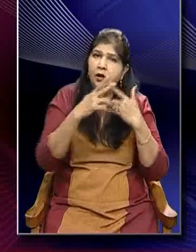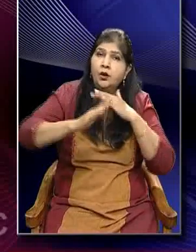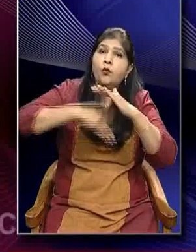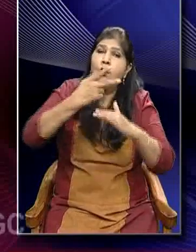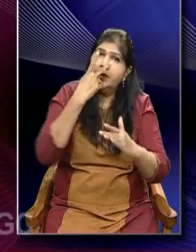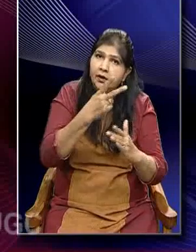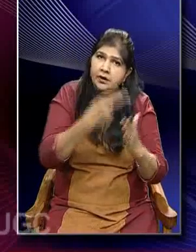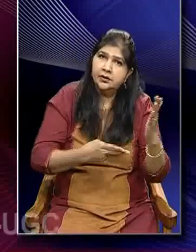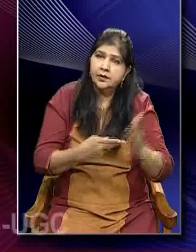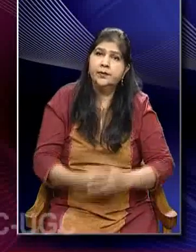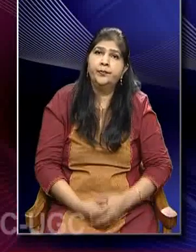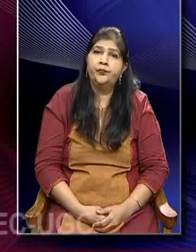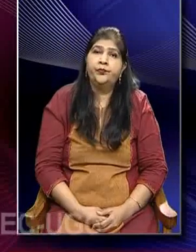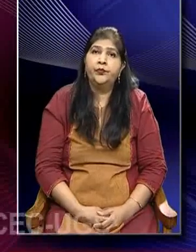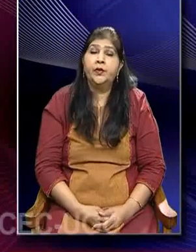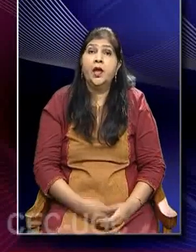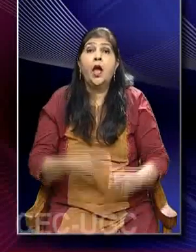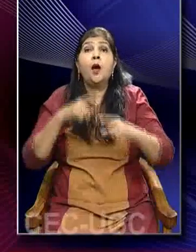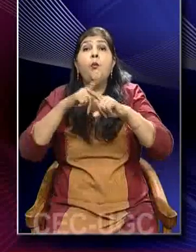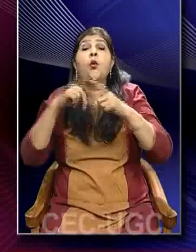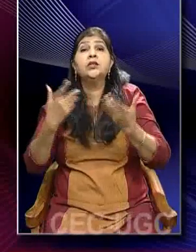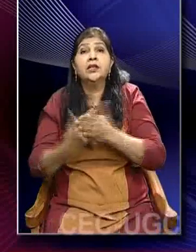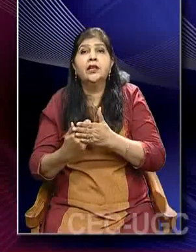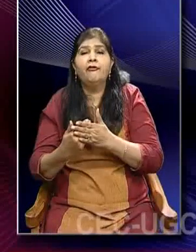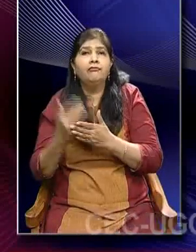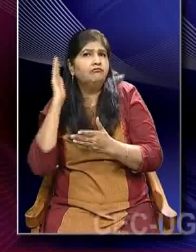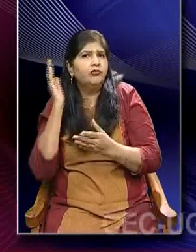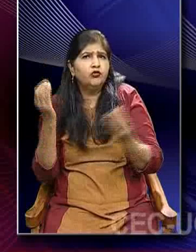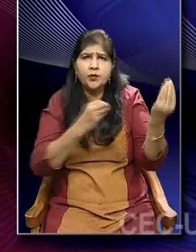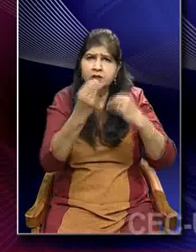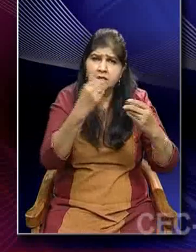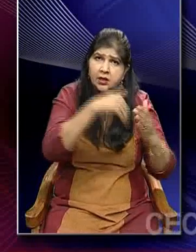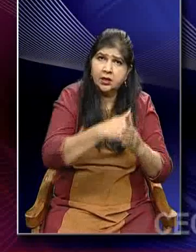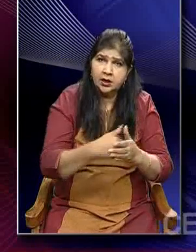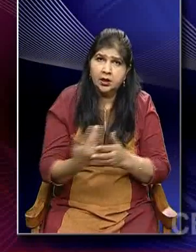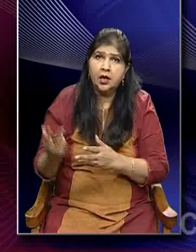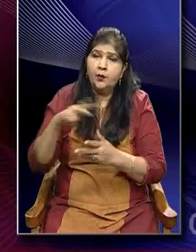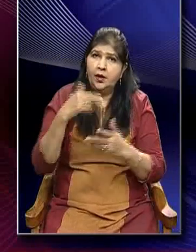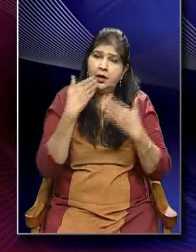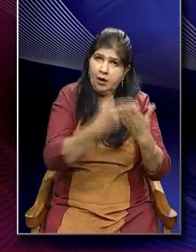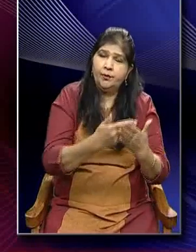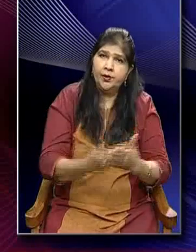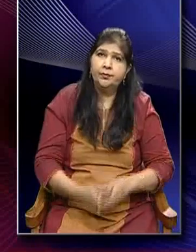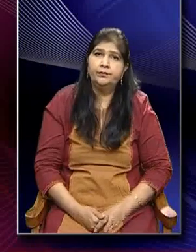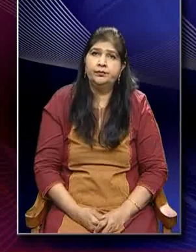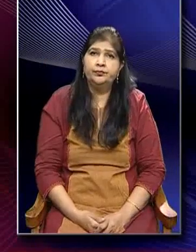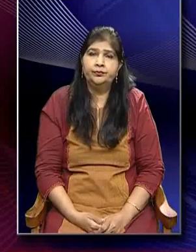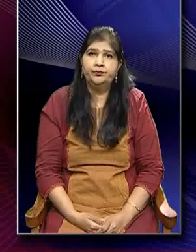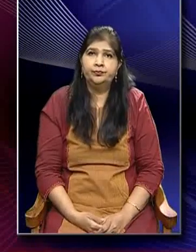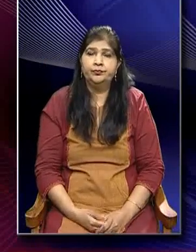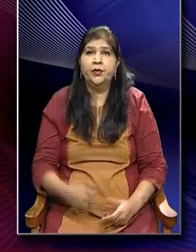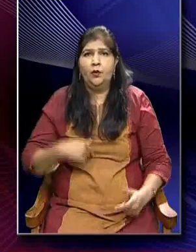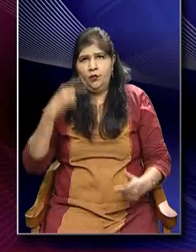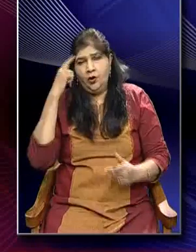forward to positive feedback from you all. We